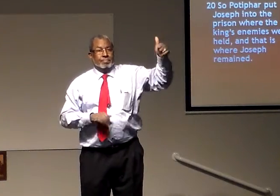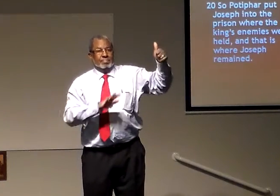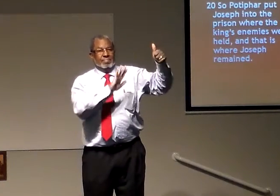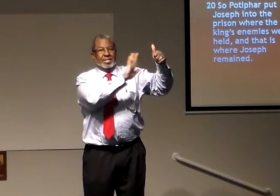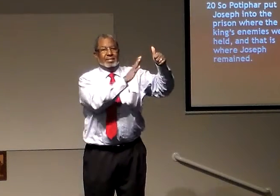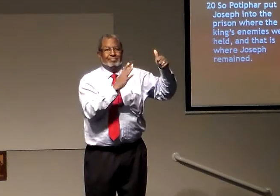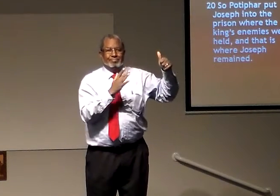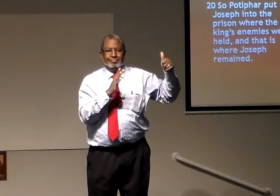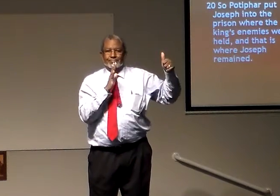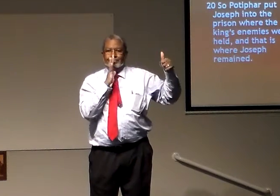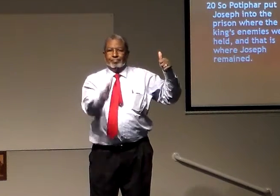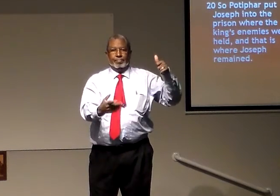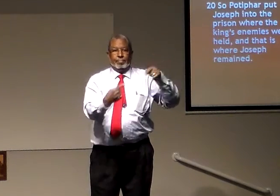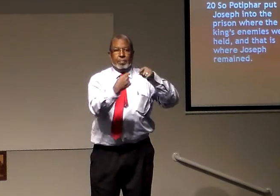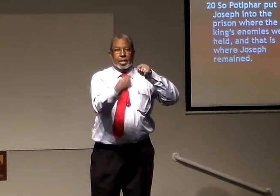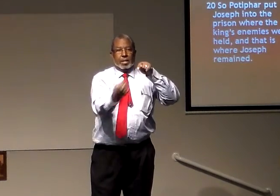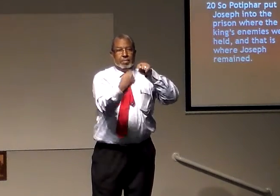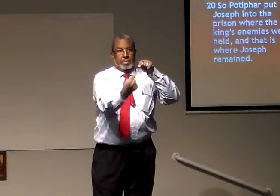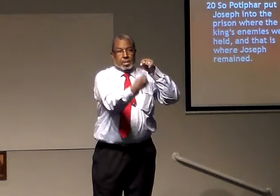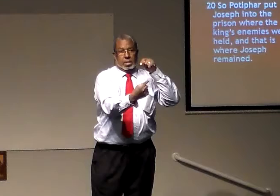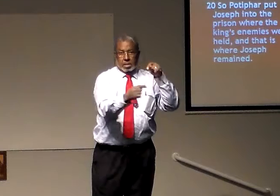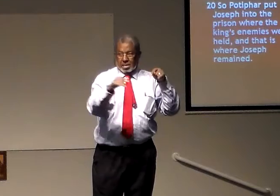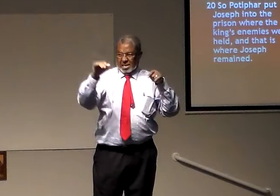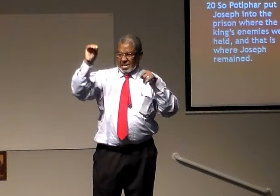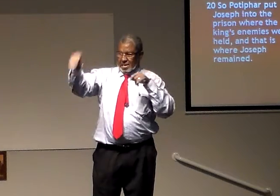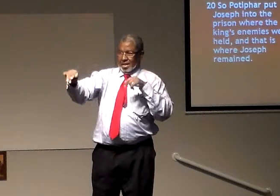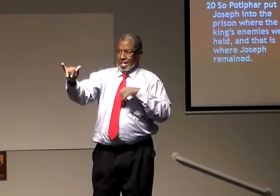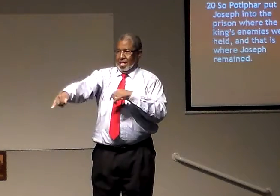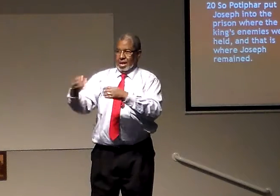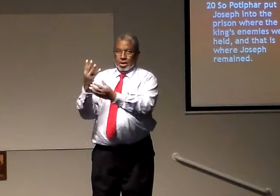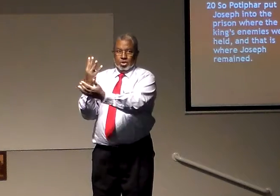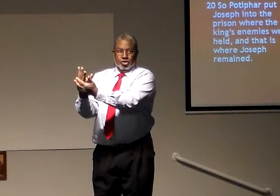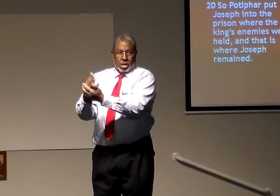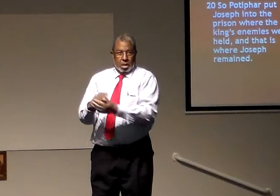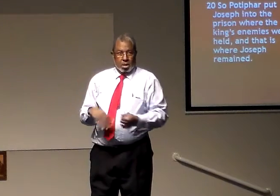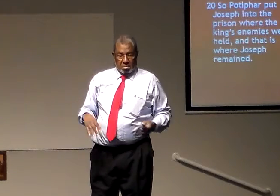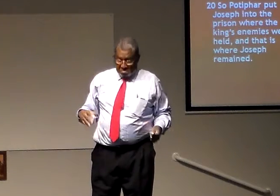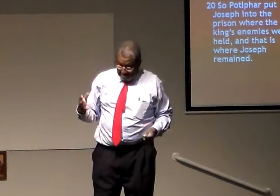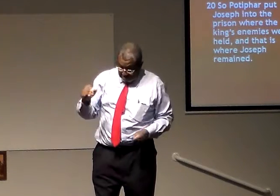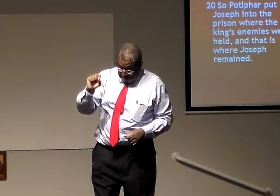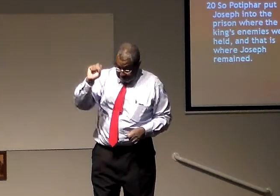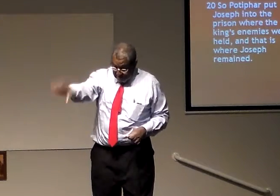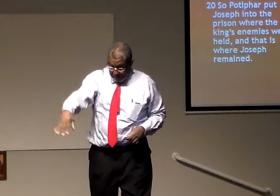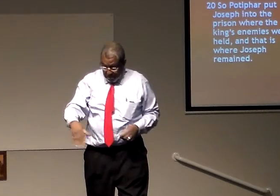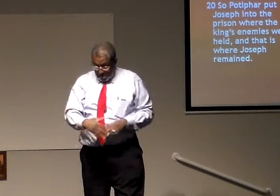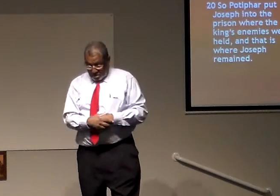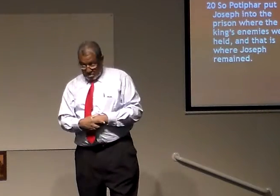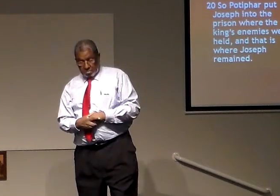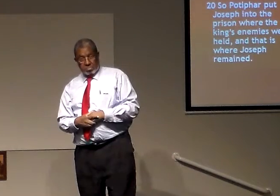where the king's, his enemies, is in that jail.